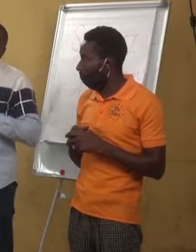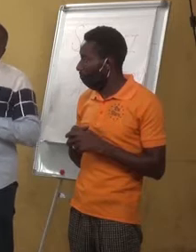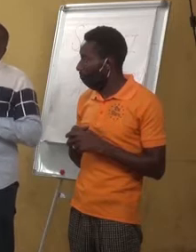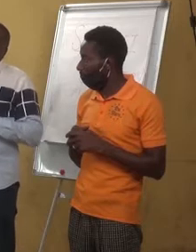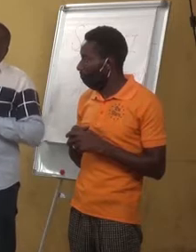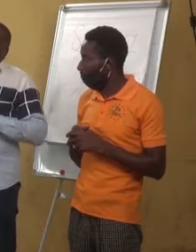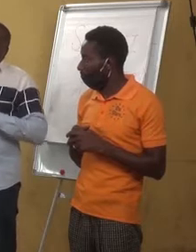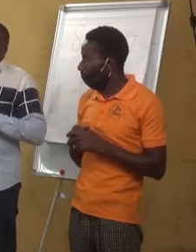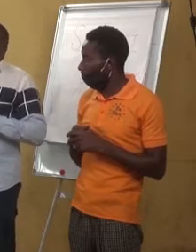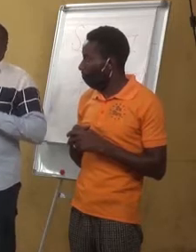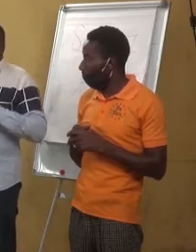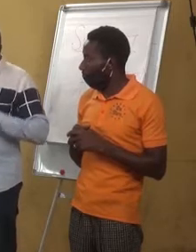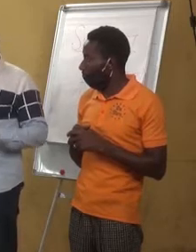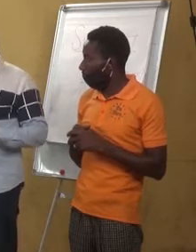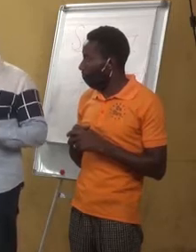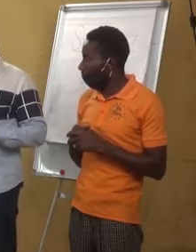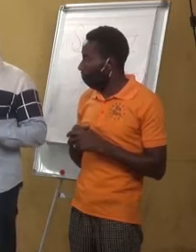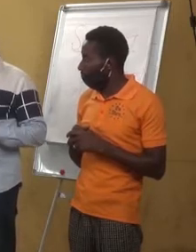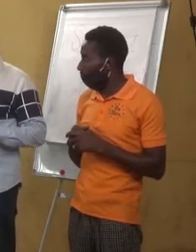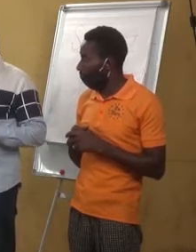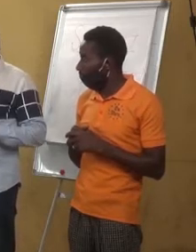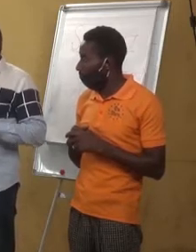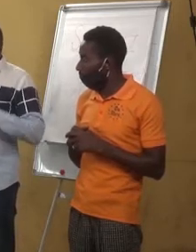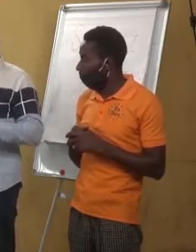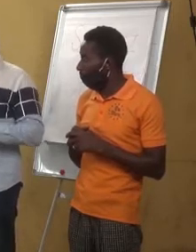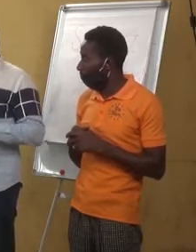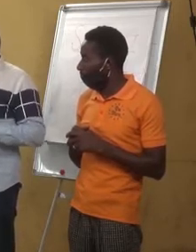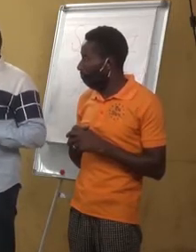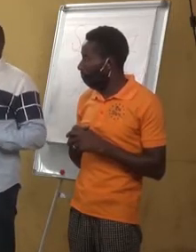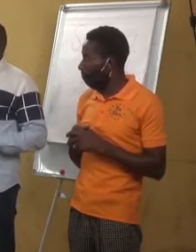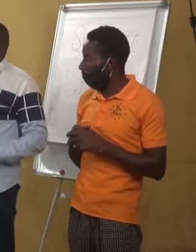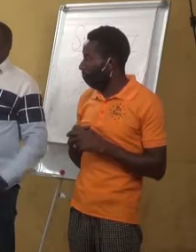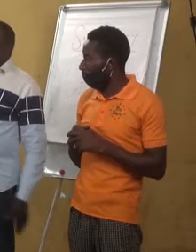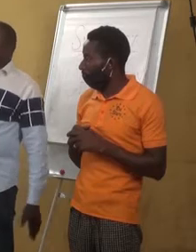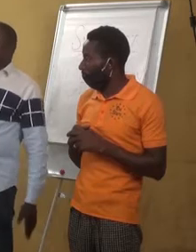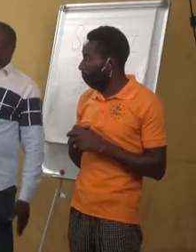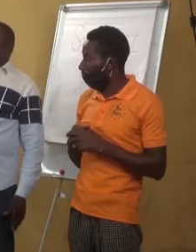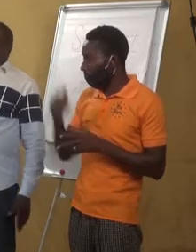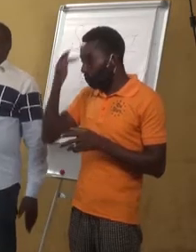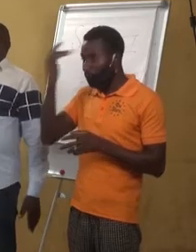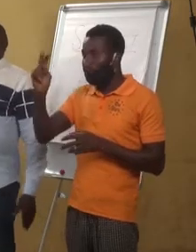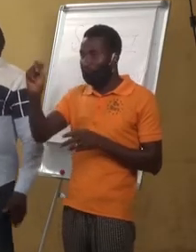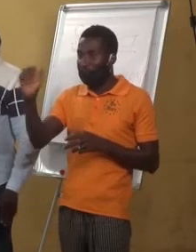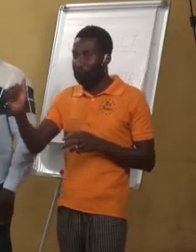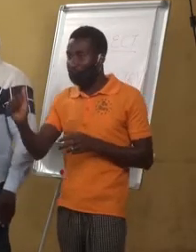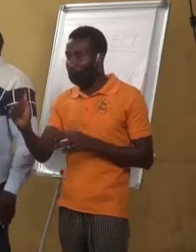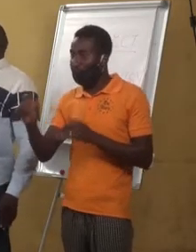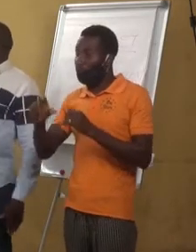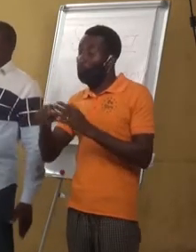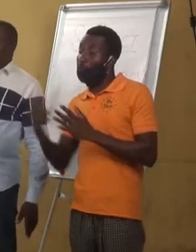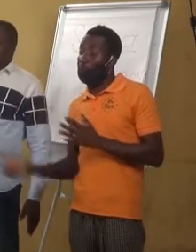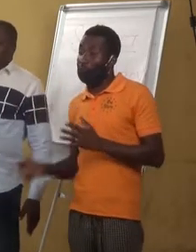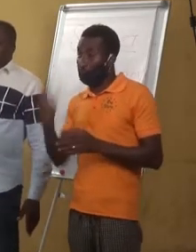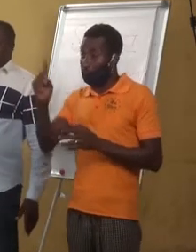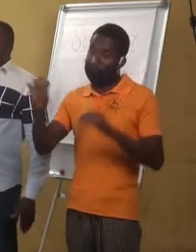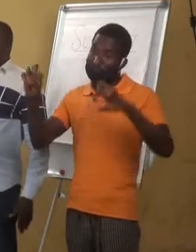and electrons, they are the same. But in this case, because sodium lost one electron